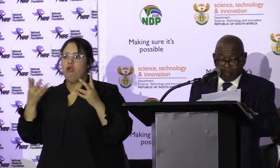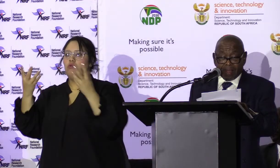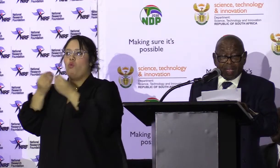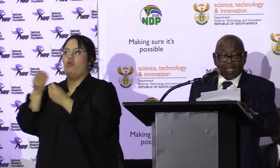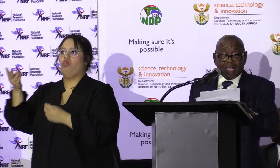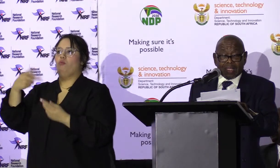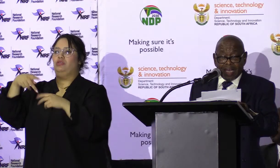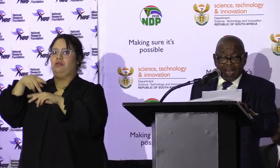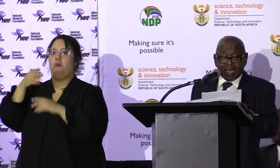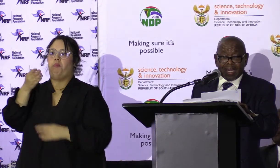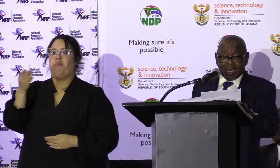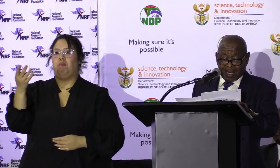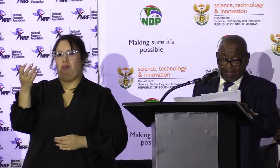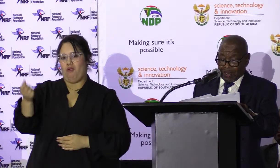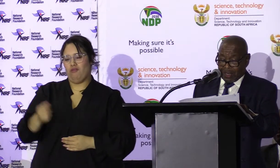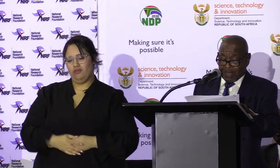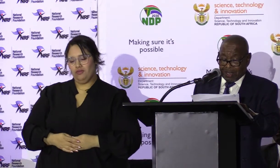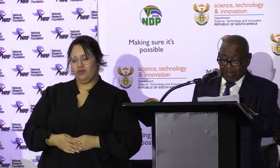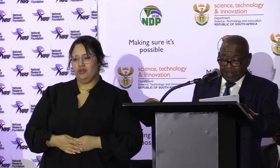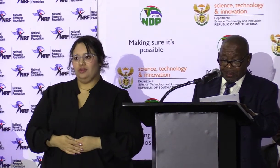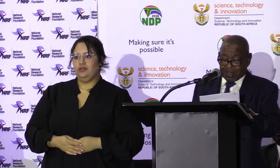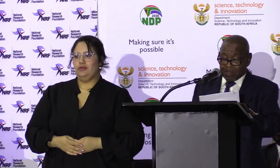principal. Then,